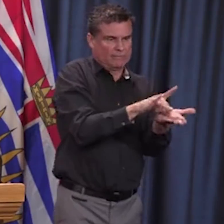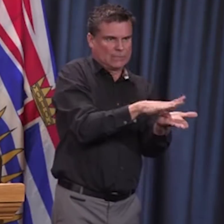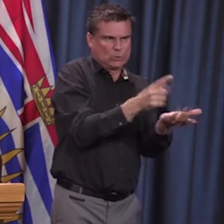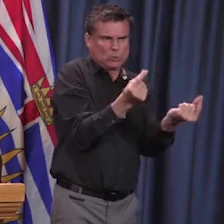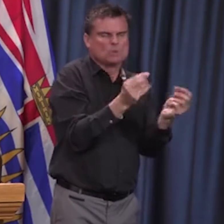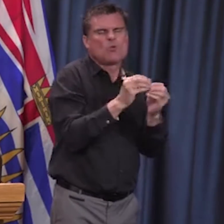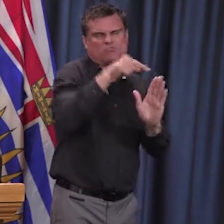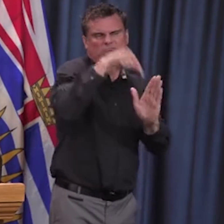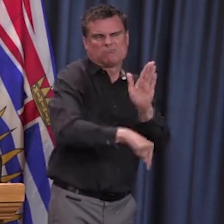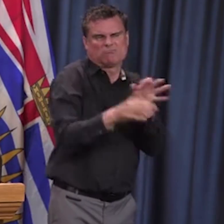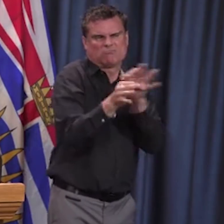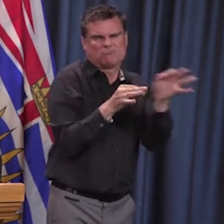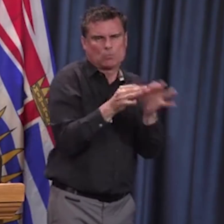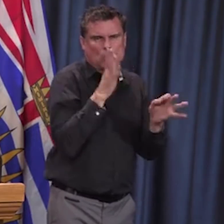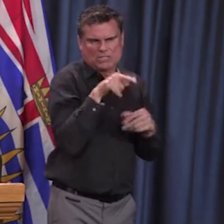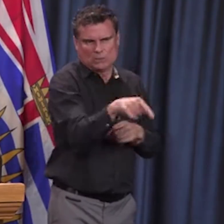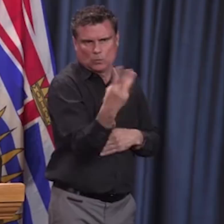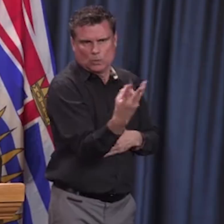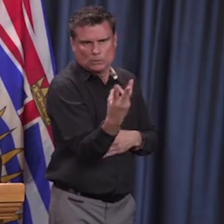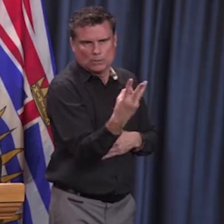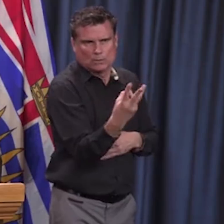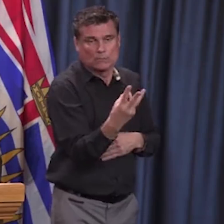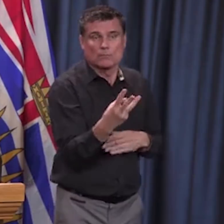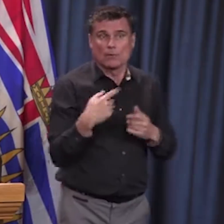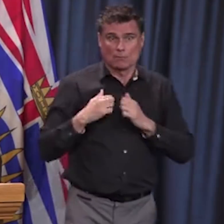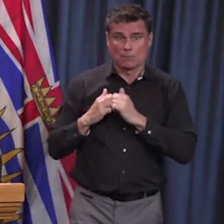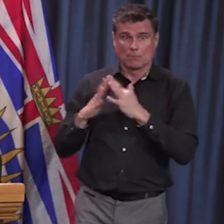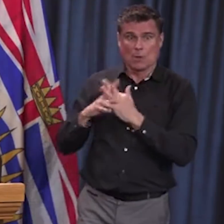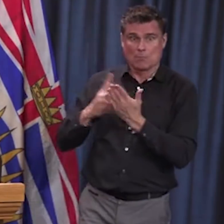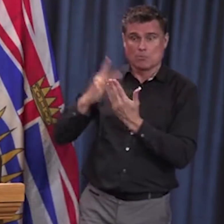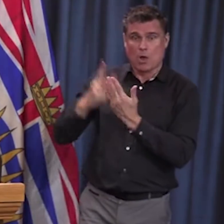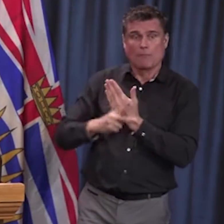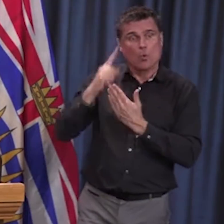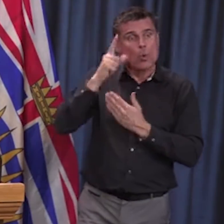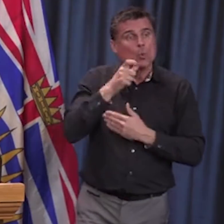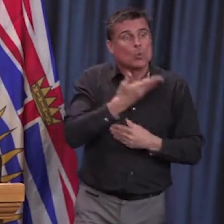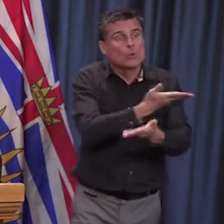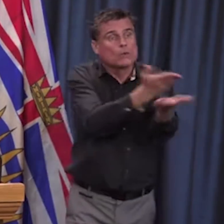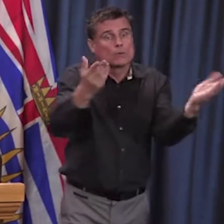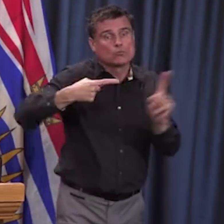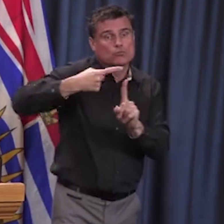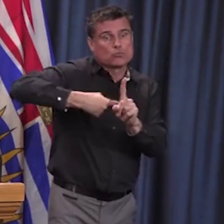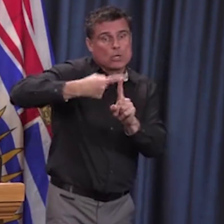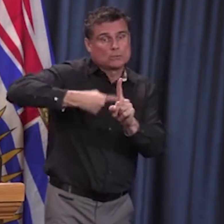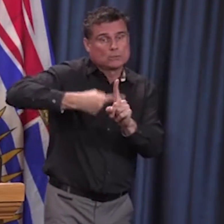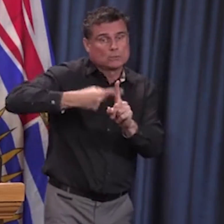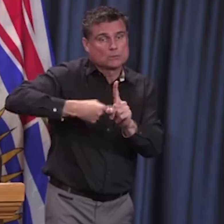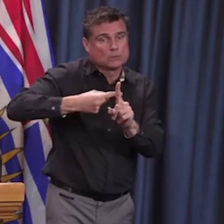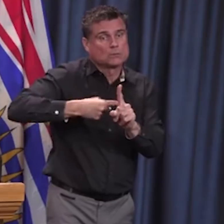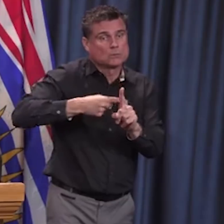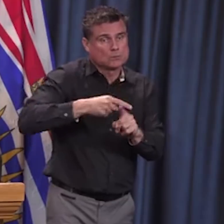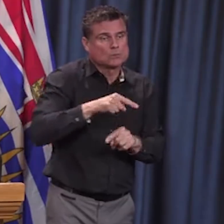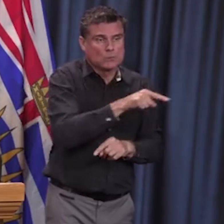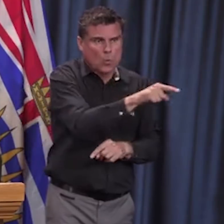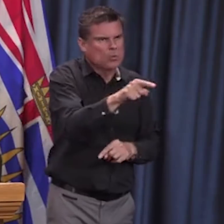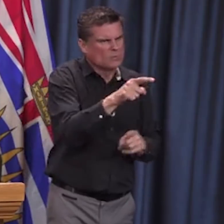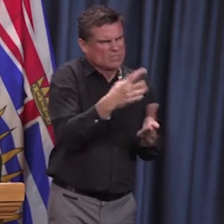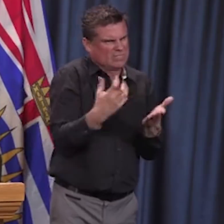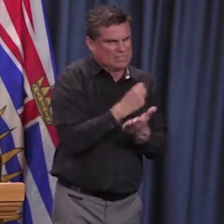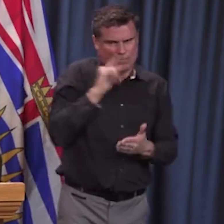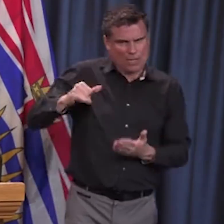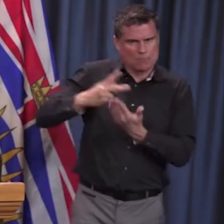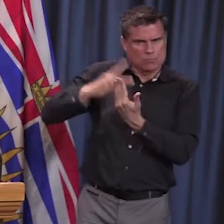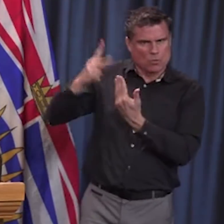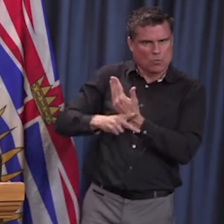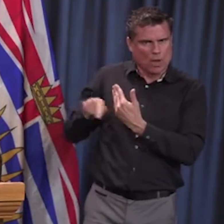rent as quickly as we can, looking at whether we can use existing programs like, as I mentioned earlier, the Seniors Supplement Program or the